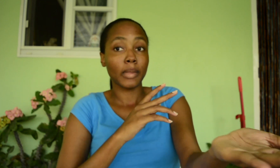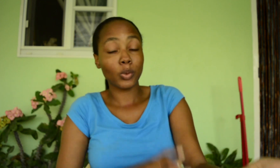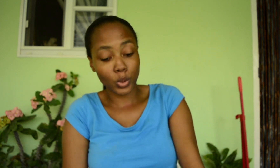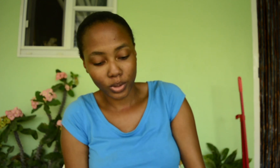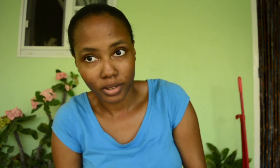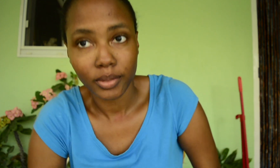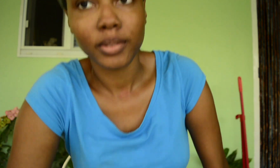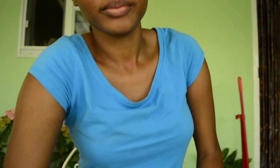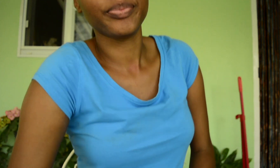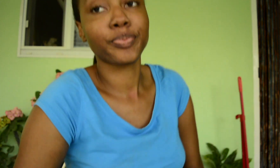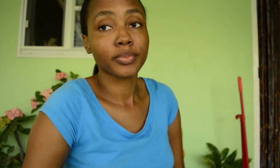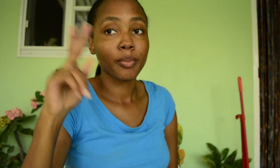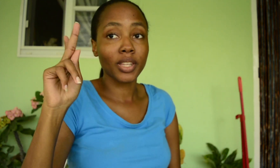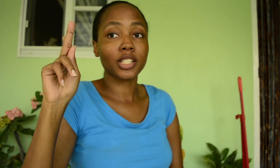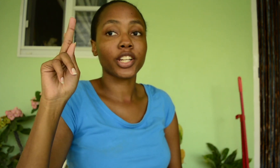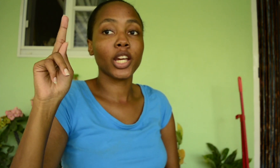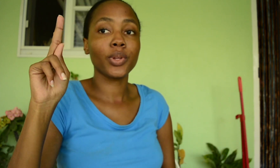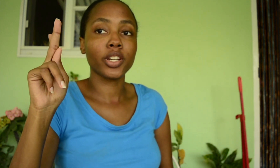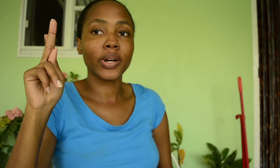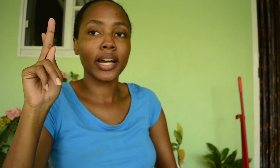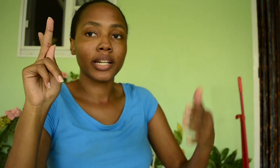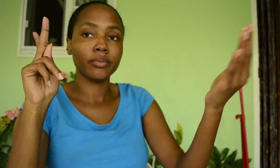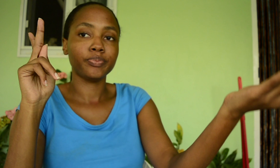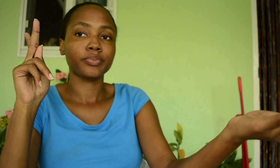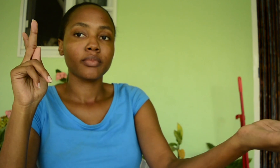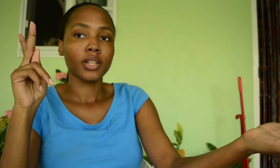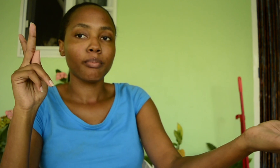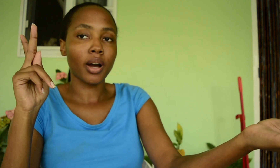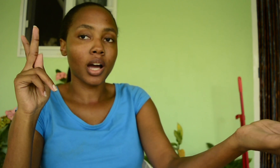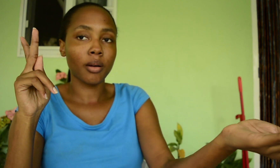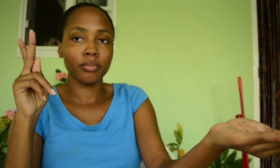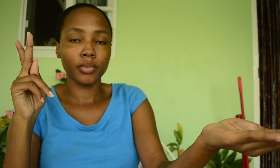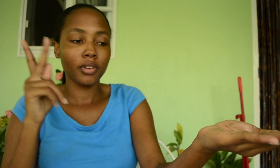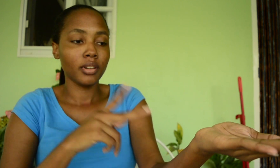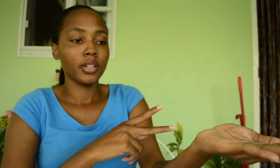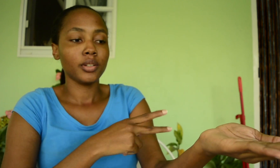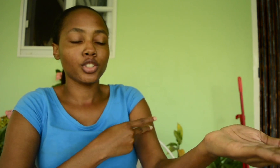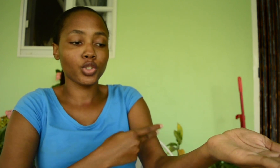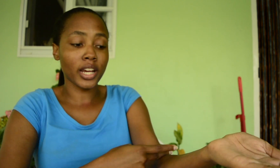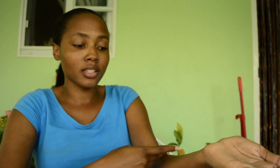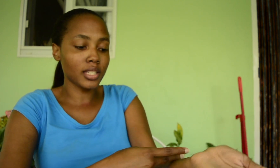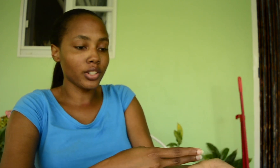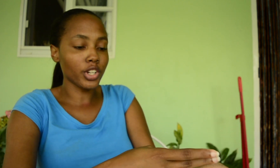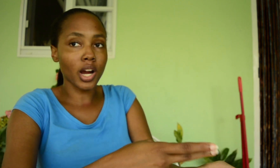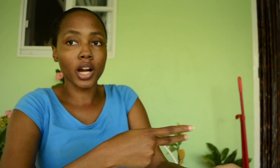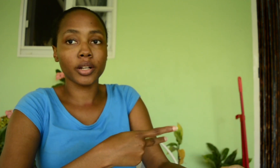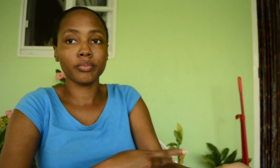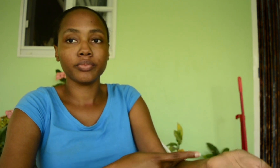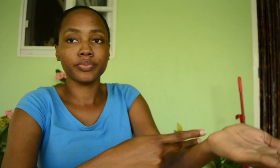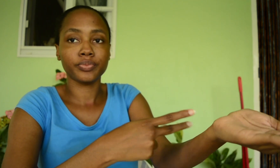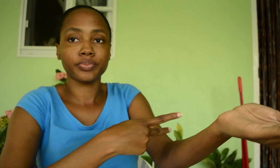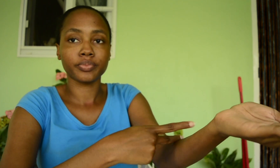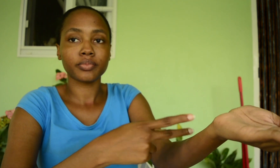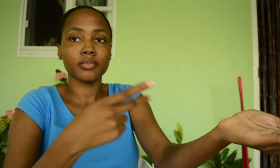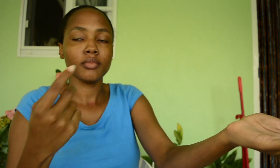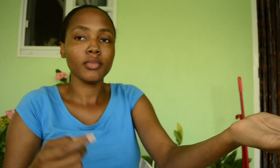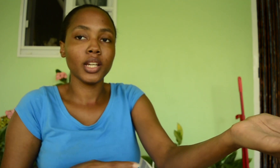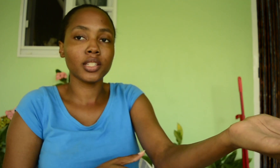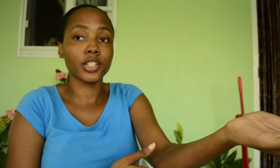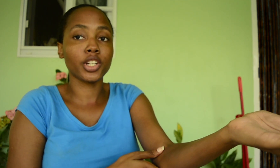Ooh. Make the letter K with your right hand. Palm. Extend your arm. Extend your